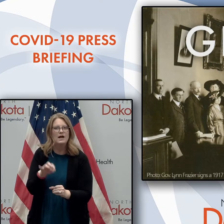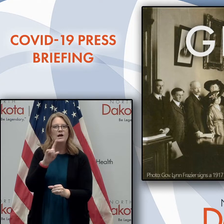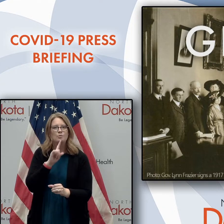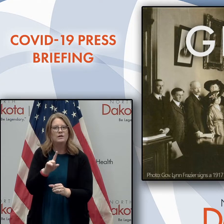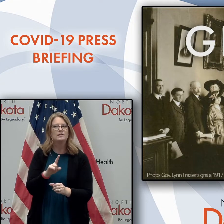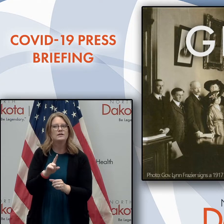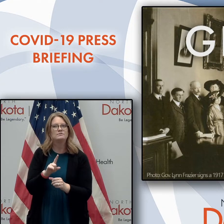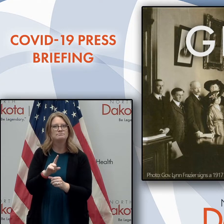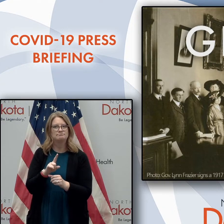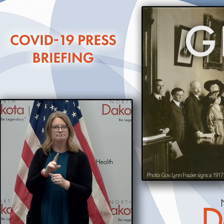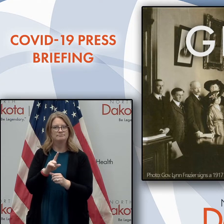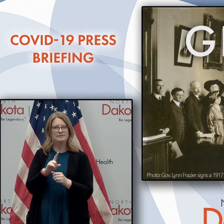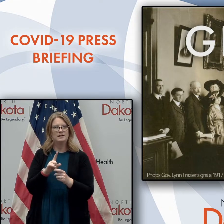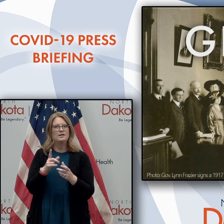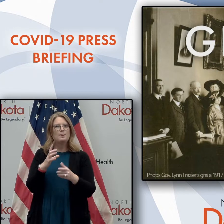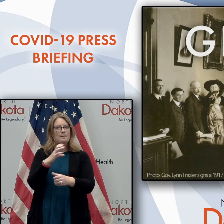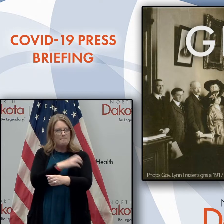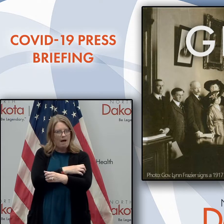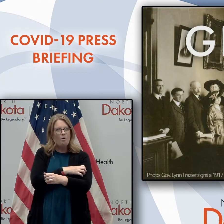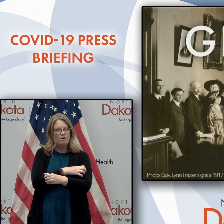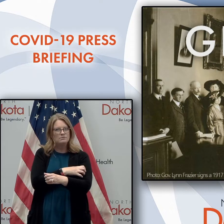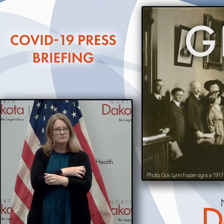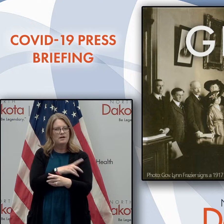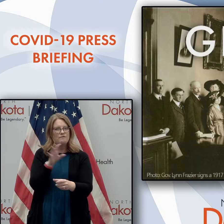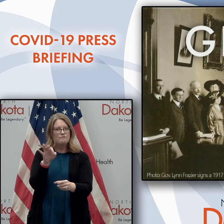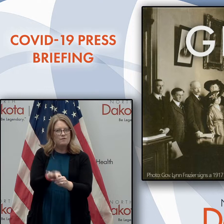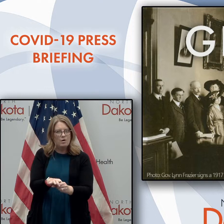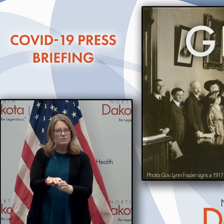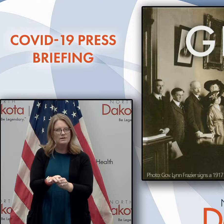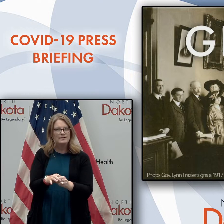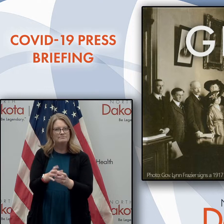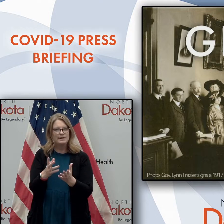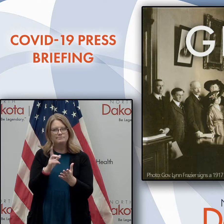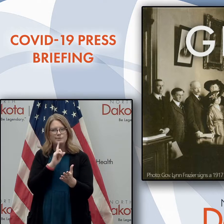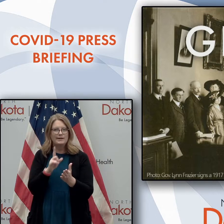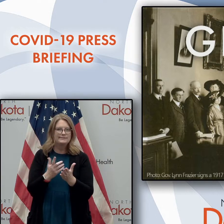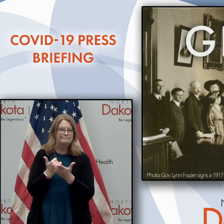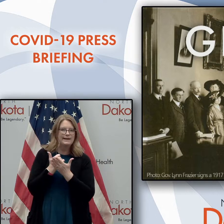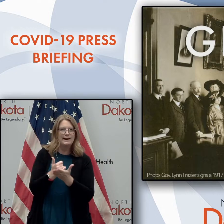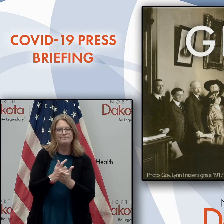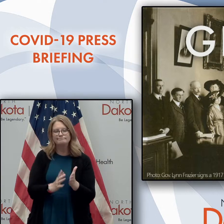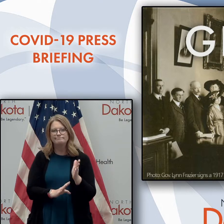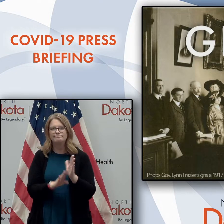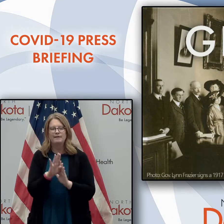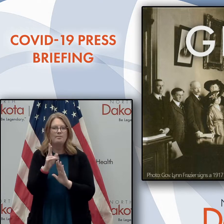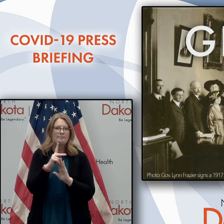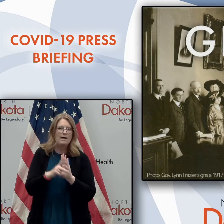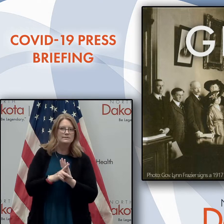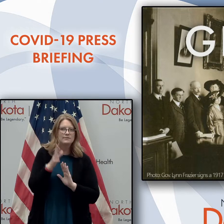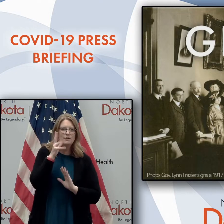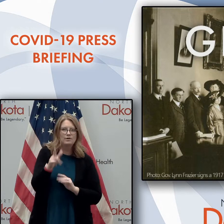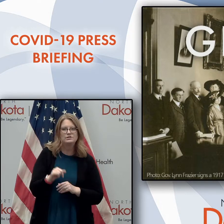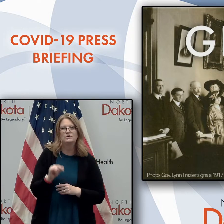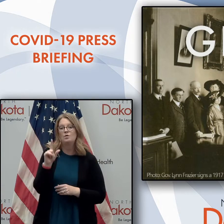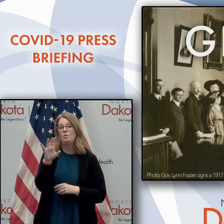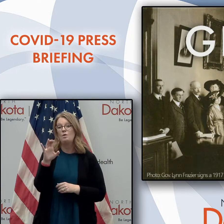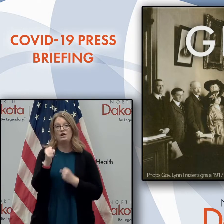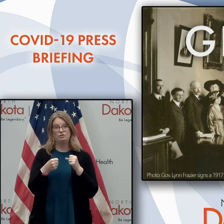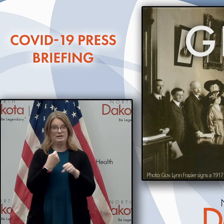to exercise the power of the ballot and help shape policy in the future of the nation. 100 years ago